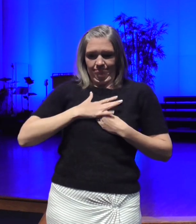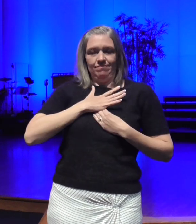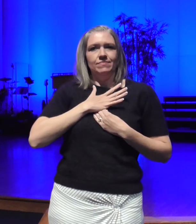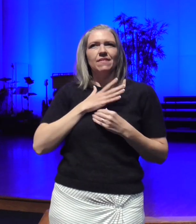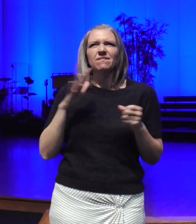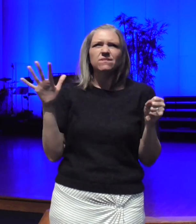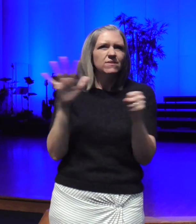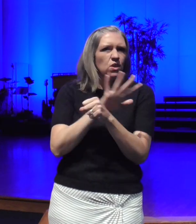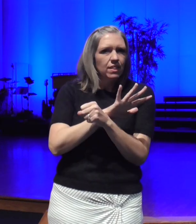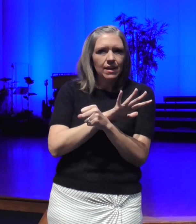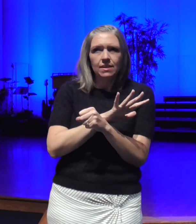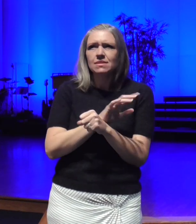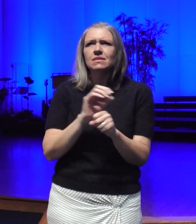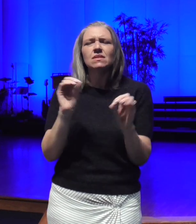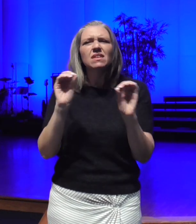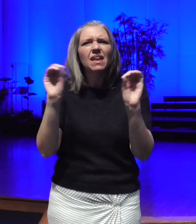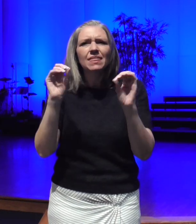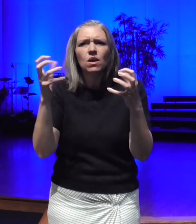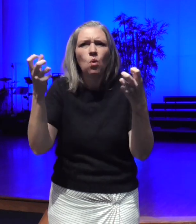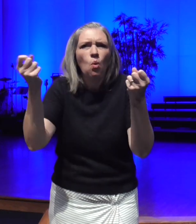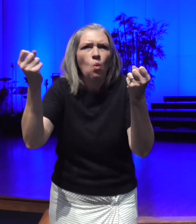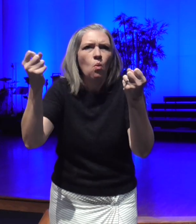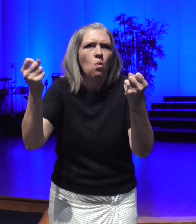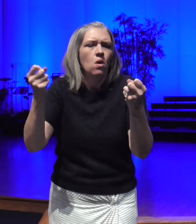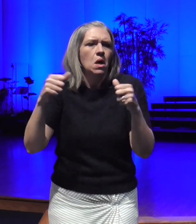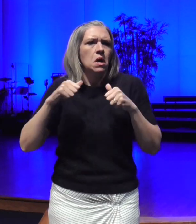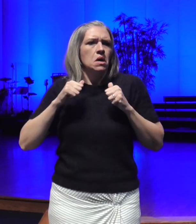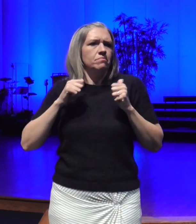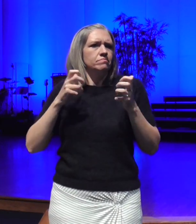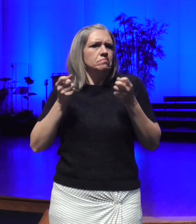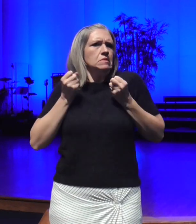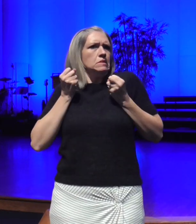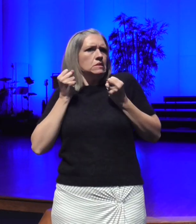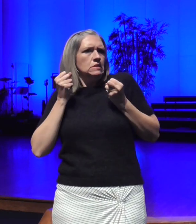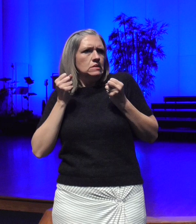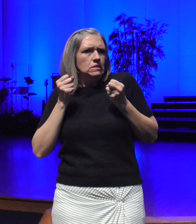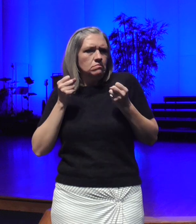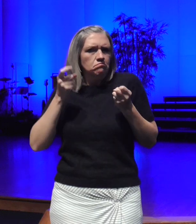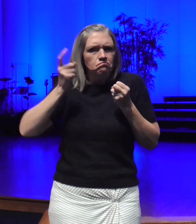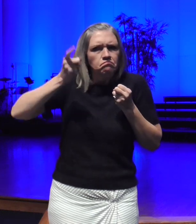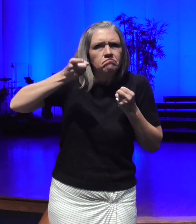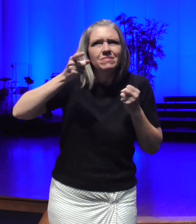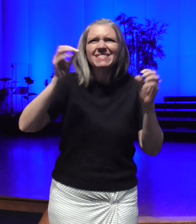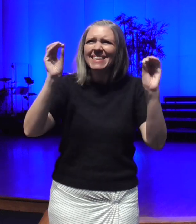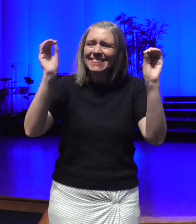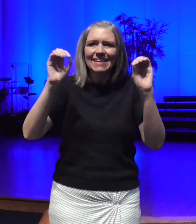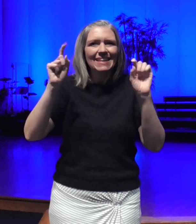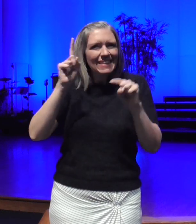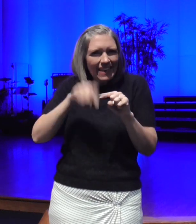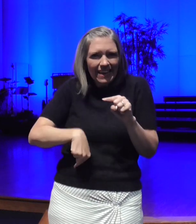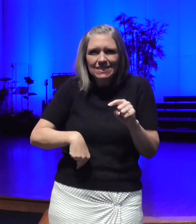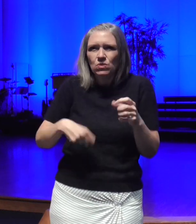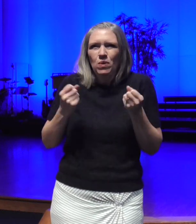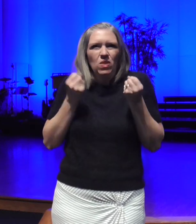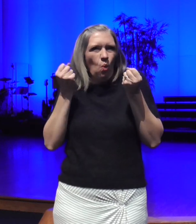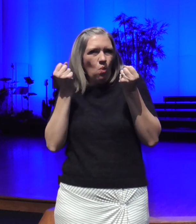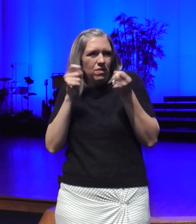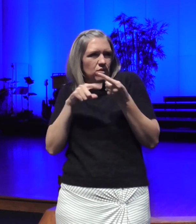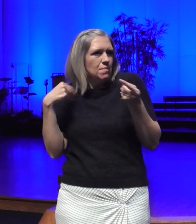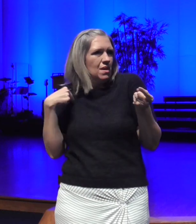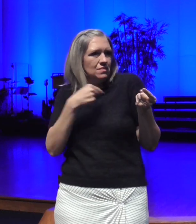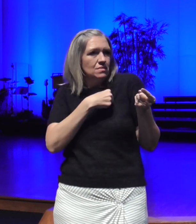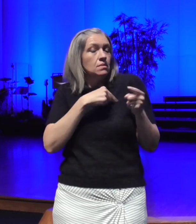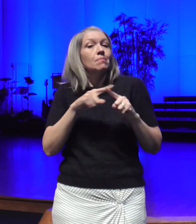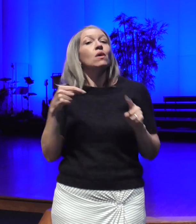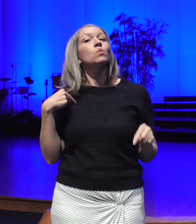totally. It is never withholding itself. It has no capacity to even withhold itself from us. But we